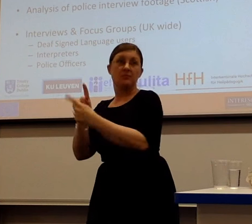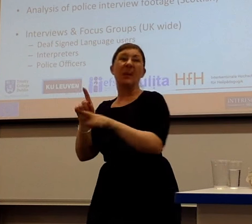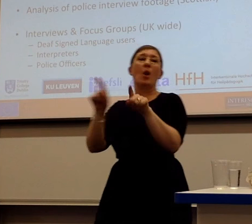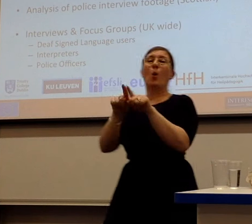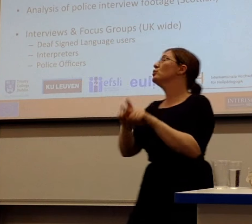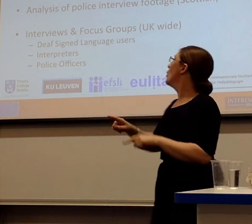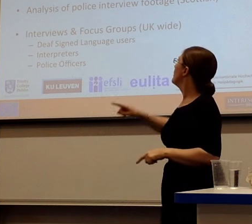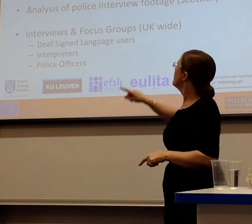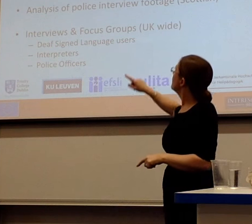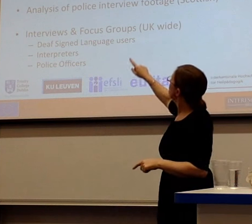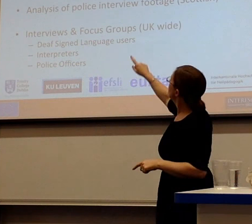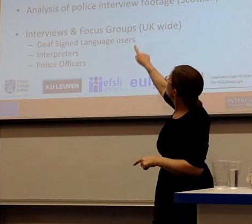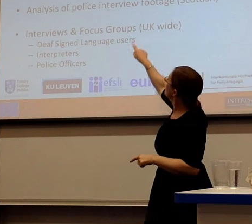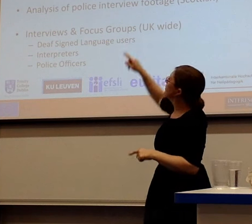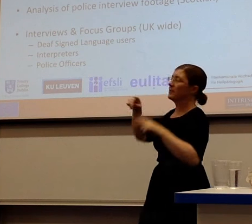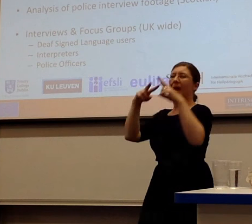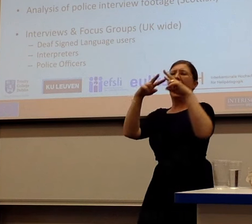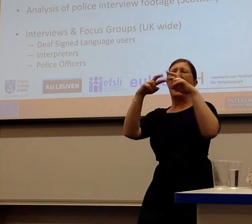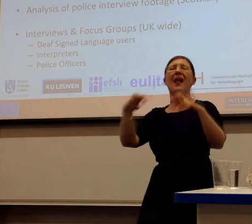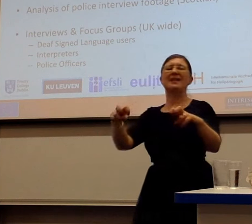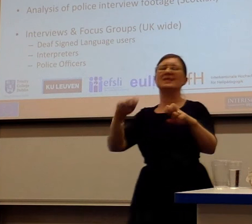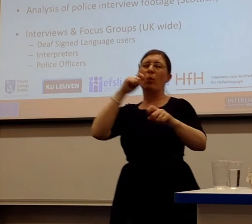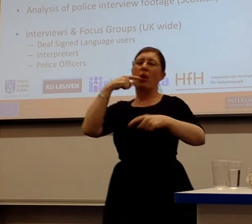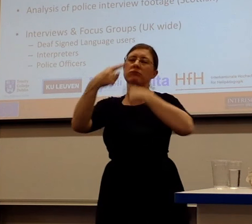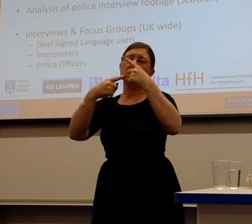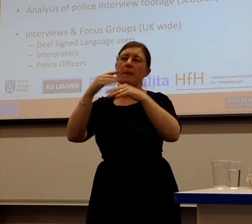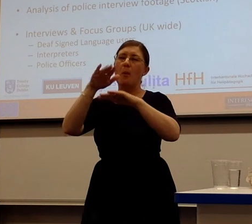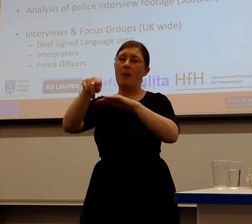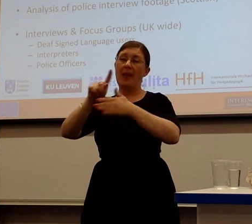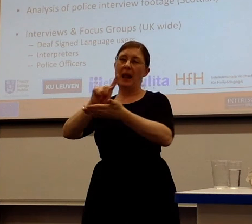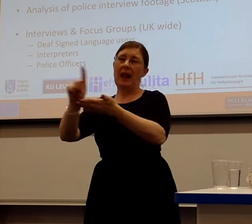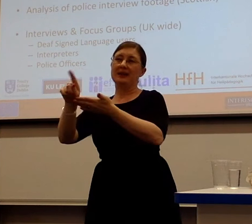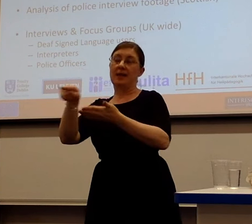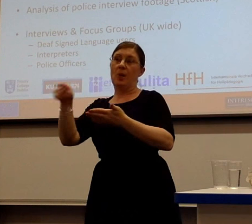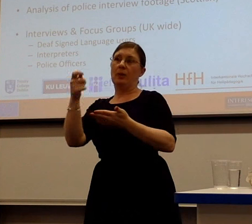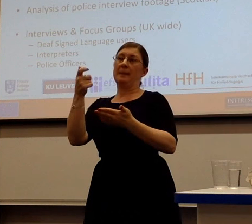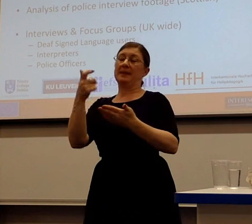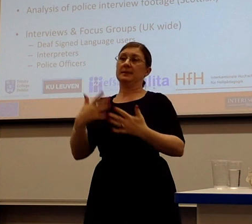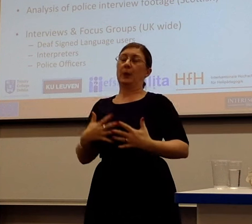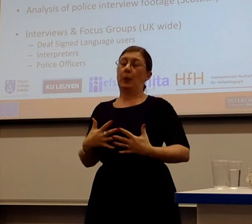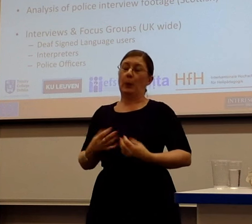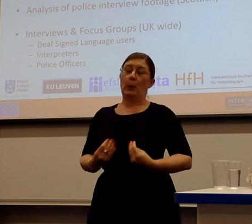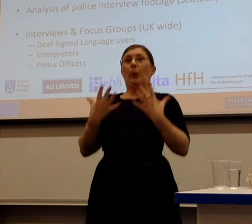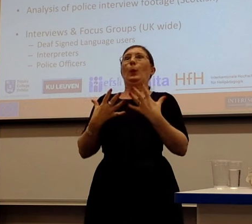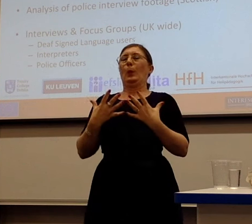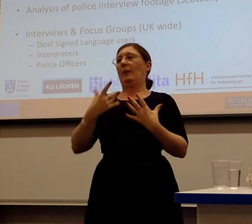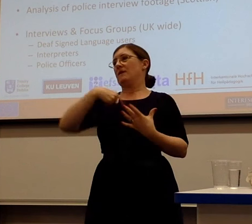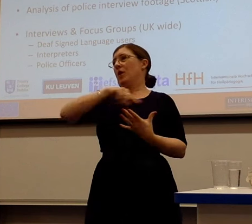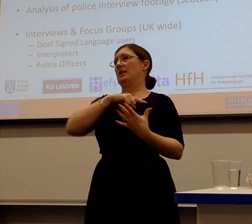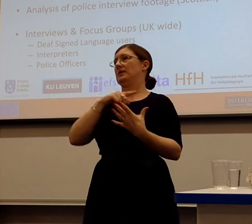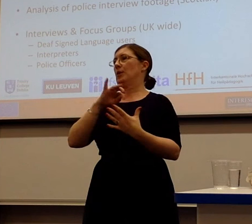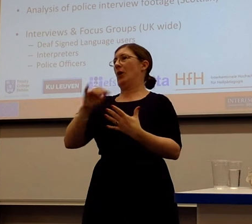and to get that more rich data from participants. And I'll tell you more about the results of those in the analysis, which